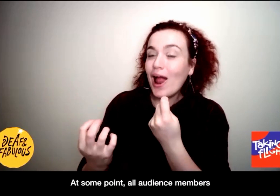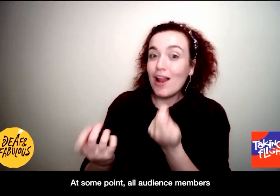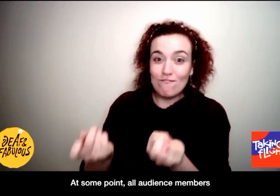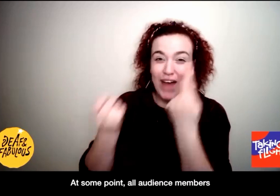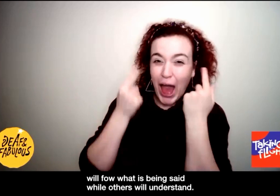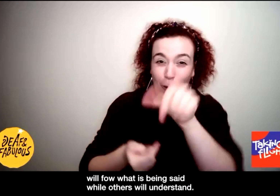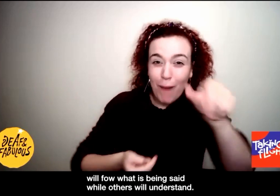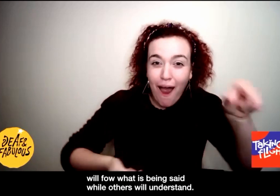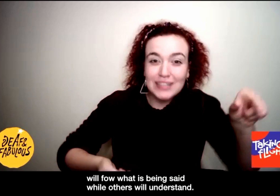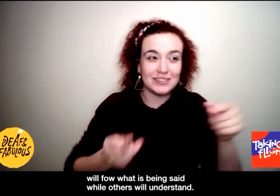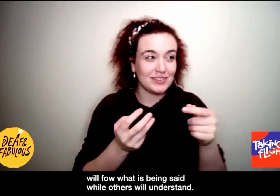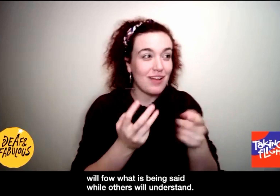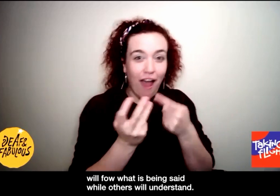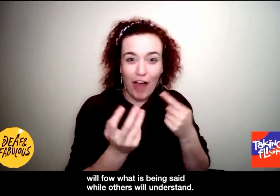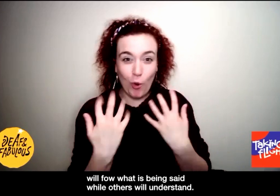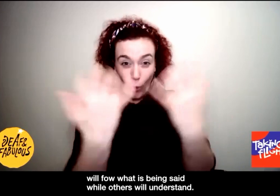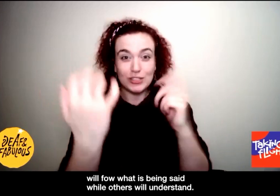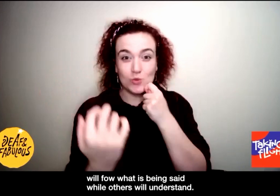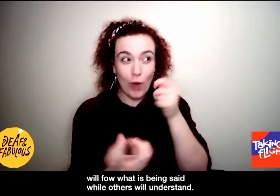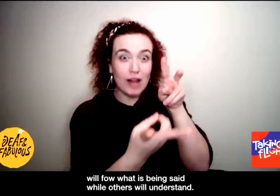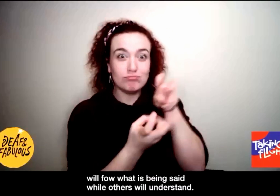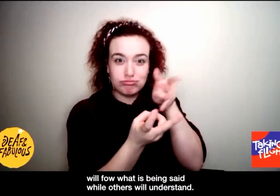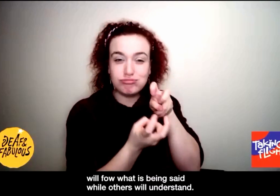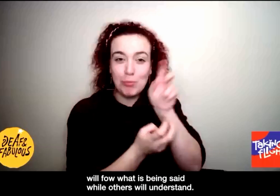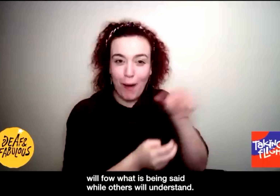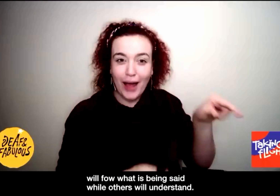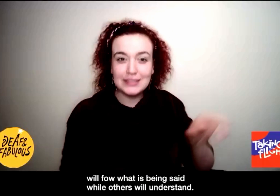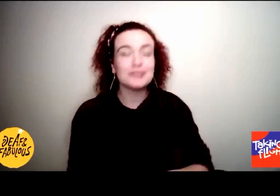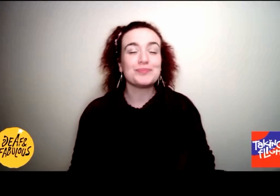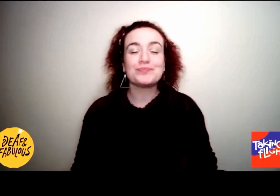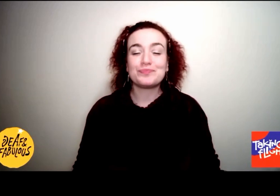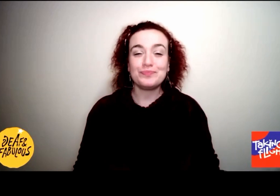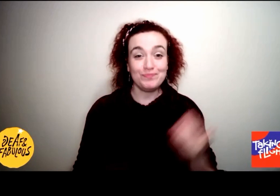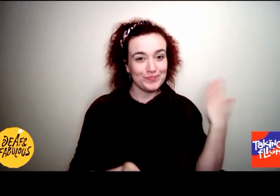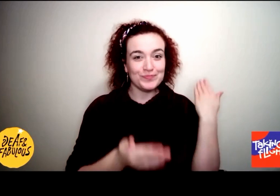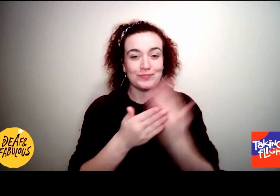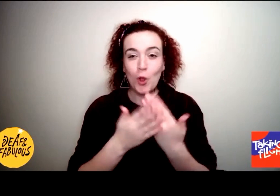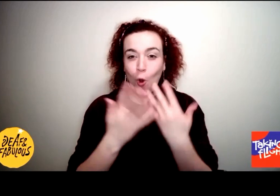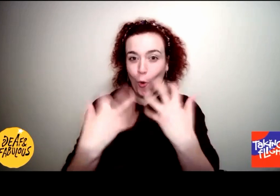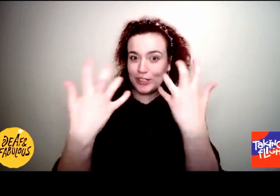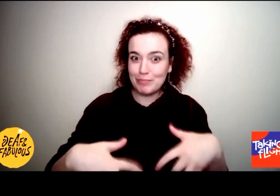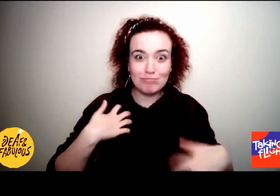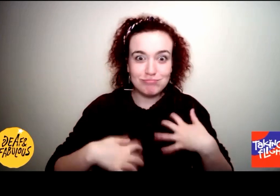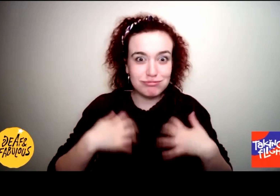point, all audience members will foul what is being said, while others will understand.